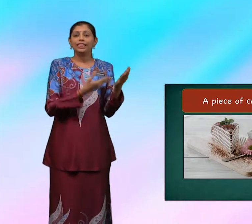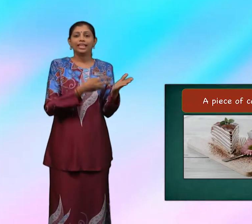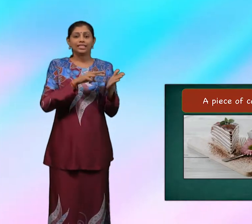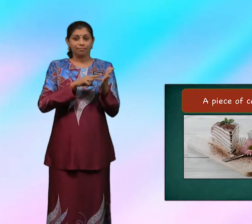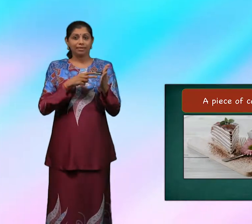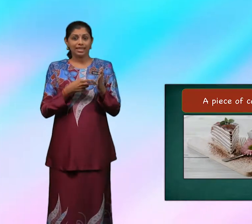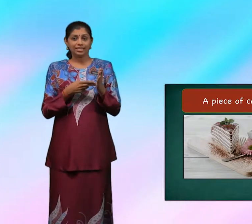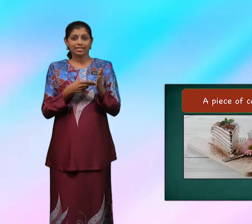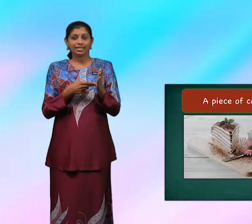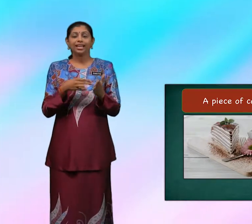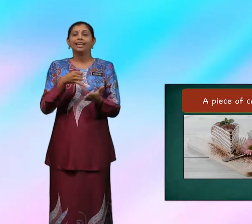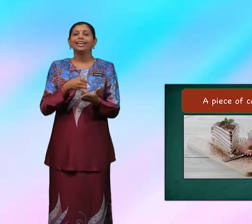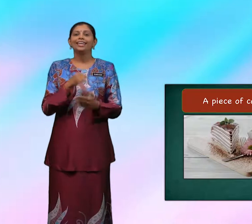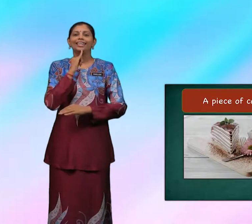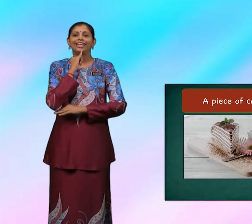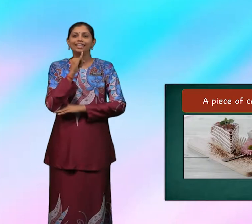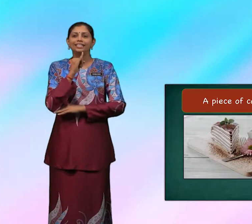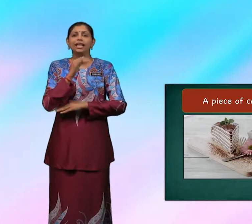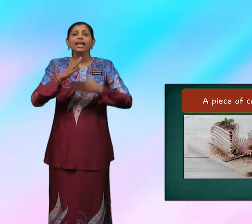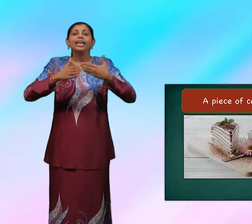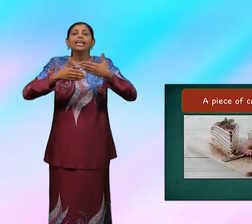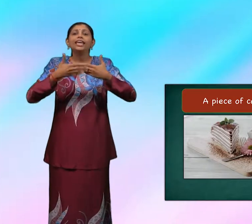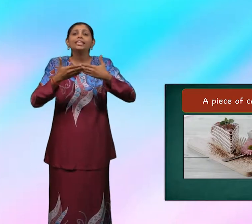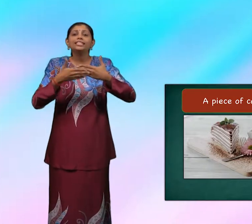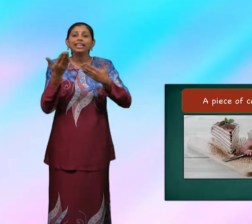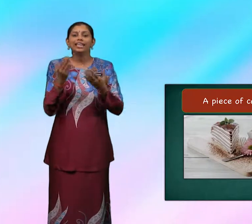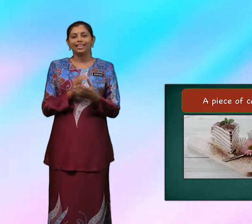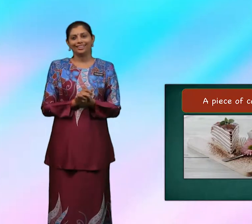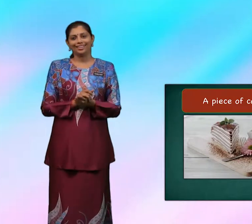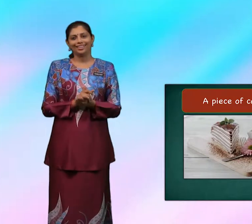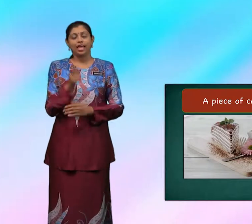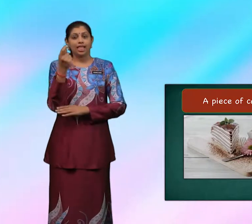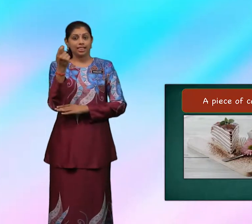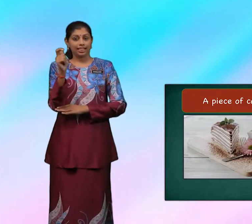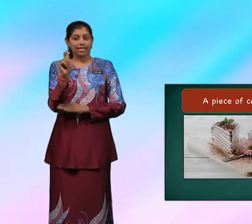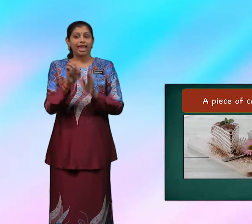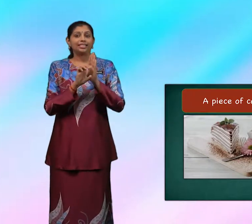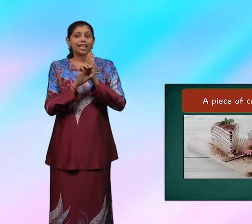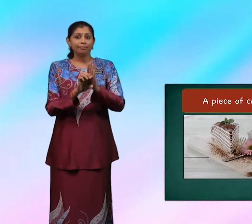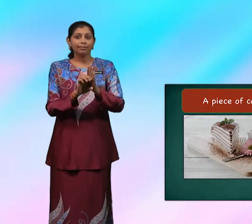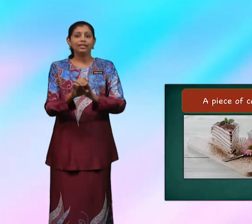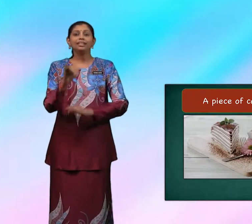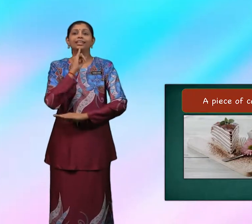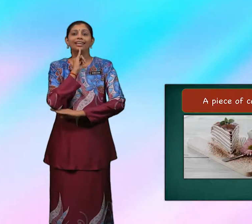This means it is easy. The example